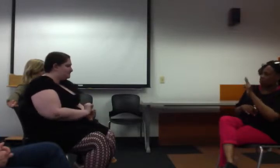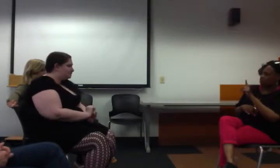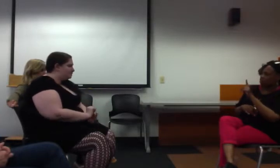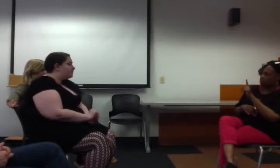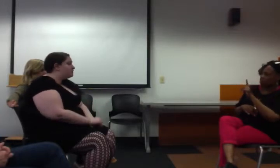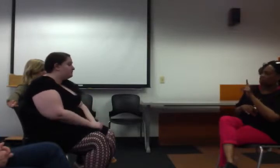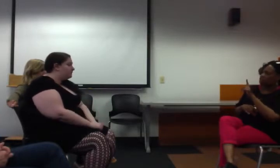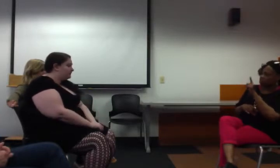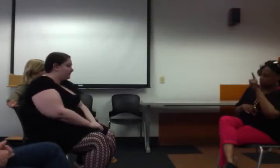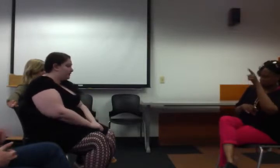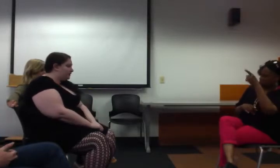the DePaul Theater